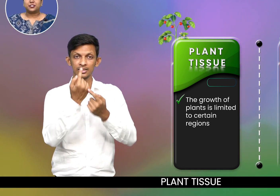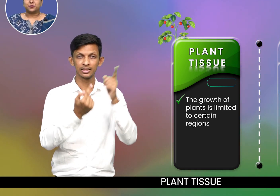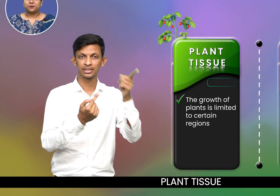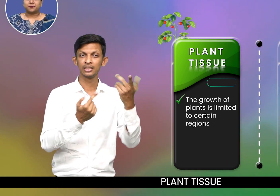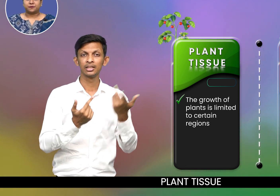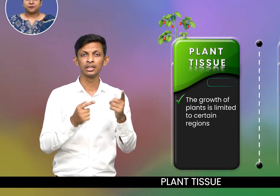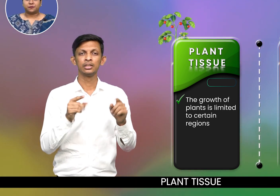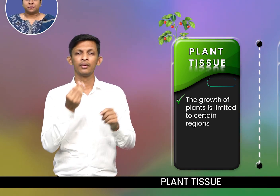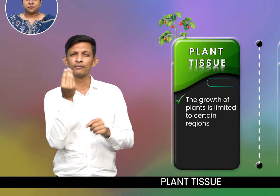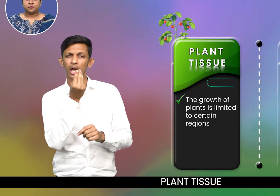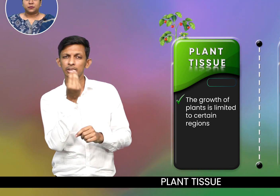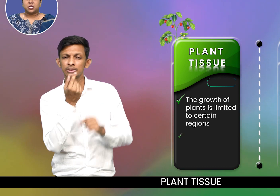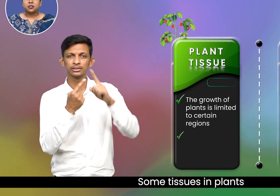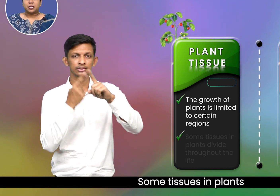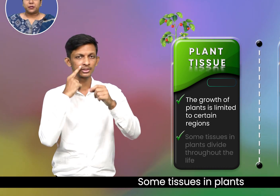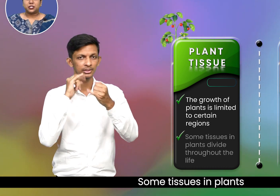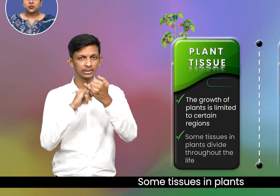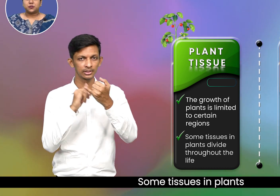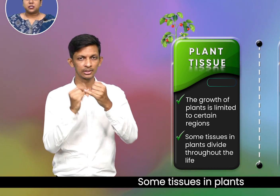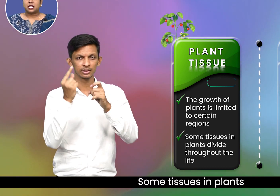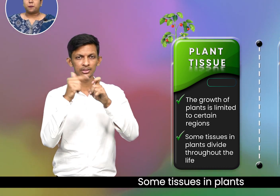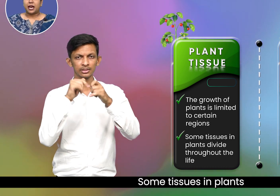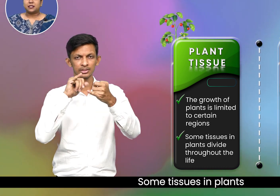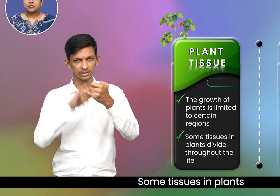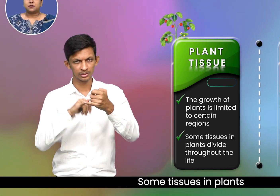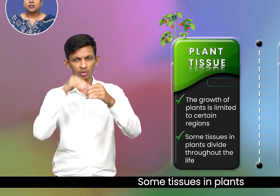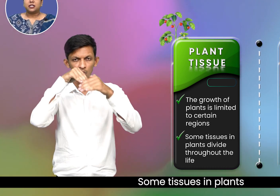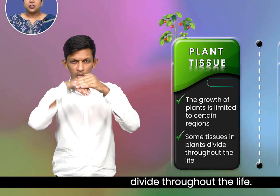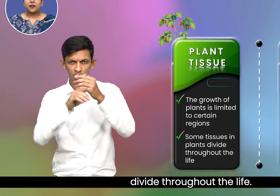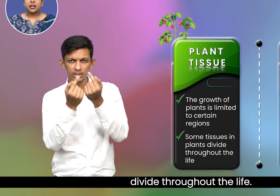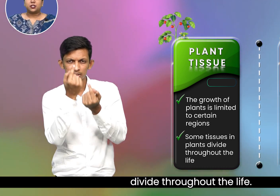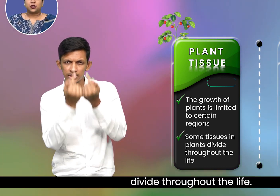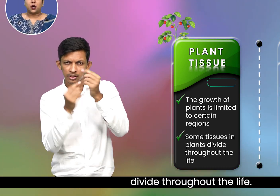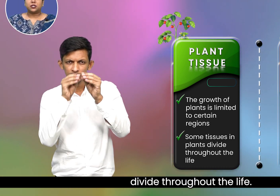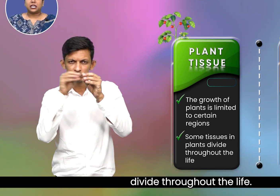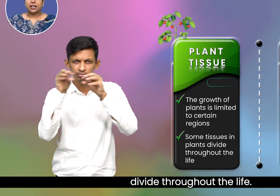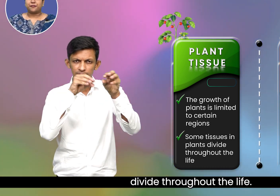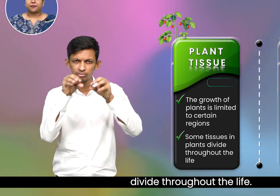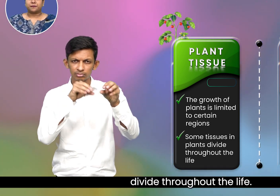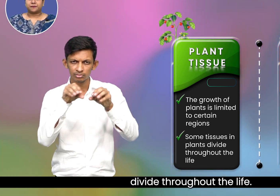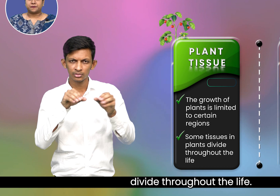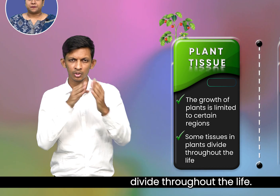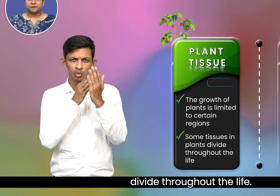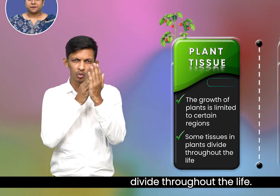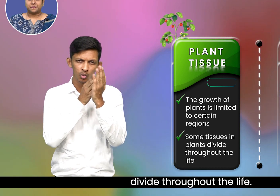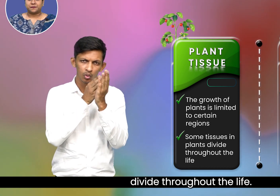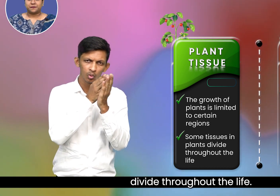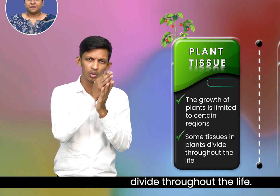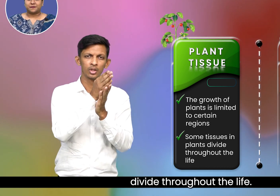Plant tissue. Some tissues in plants divide throughout the life.